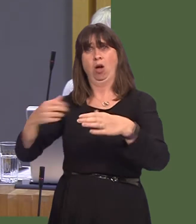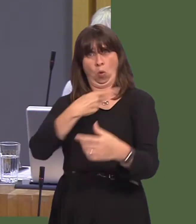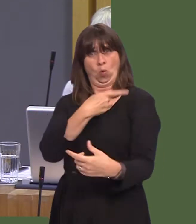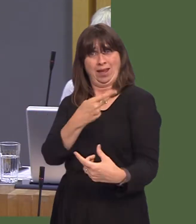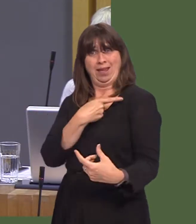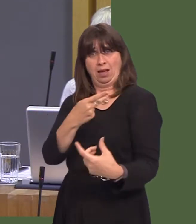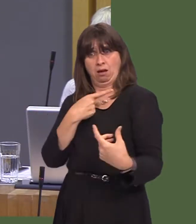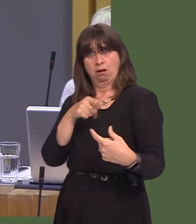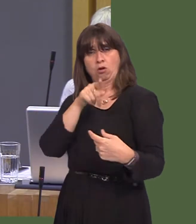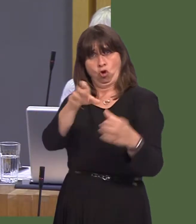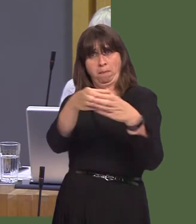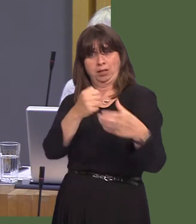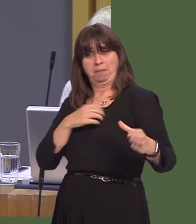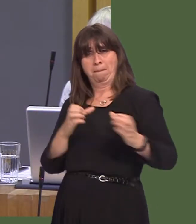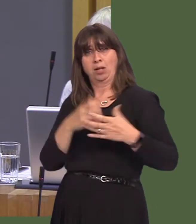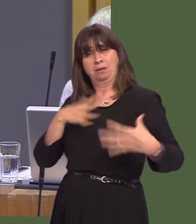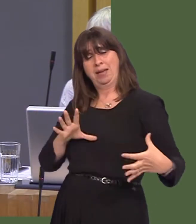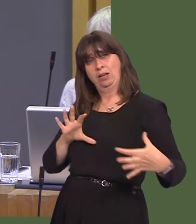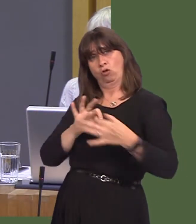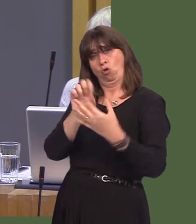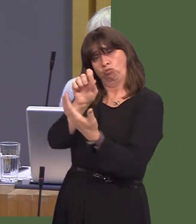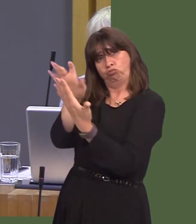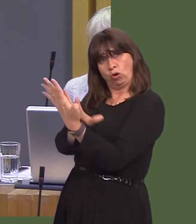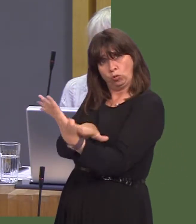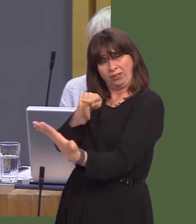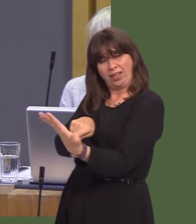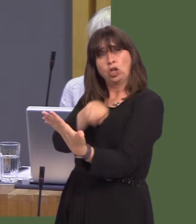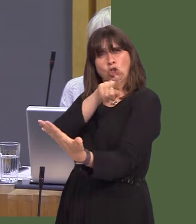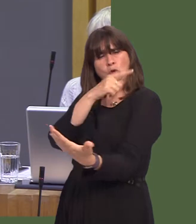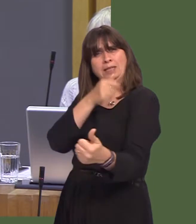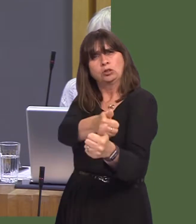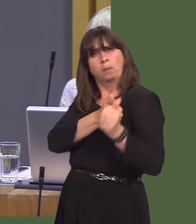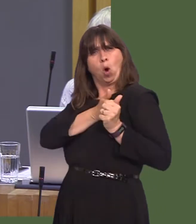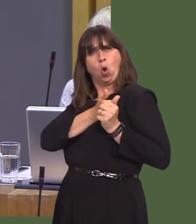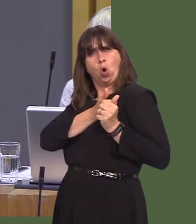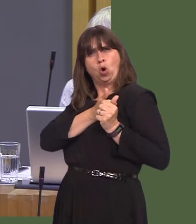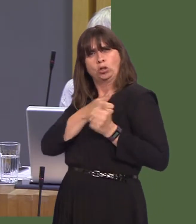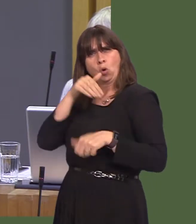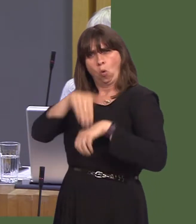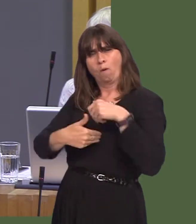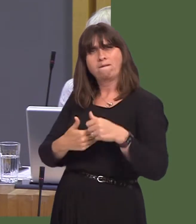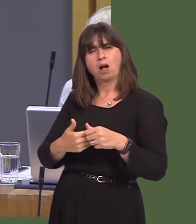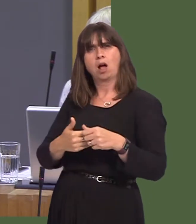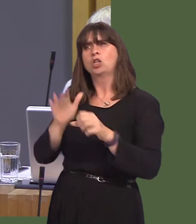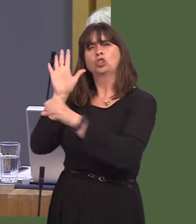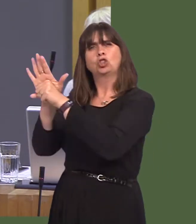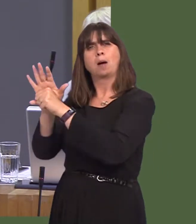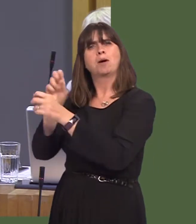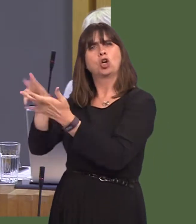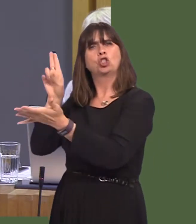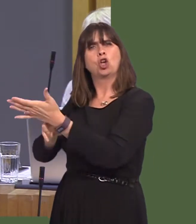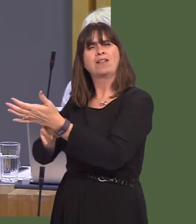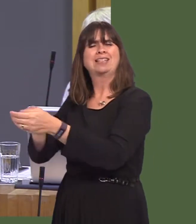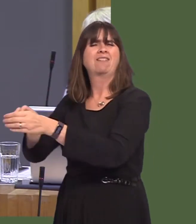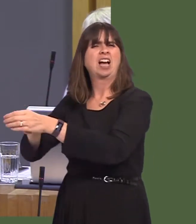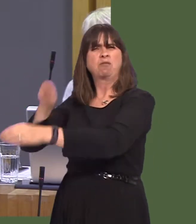that report on the understanding that you wanted to stand with us against an extreme Tory Brexit.